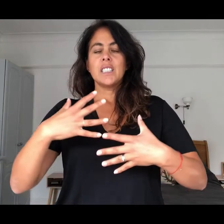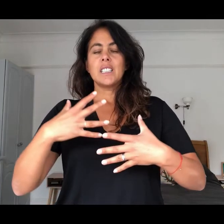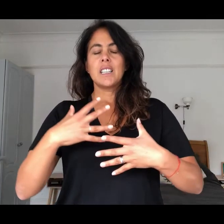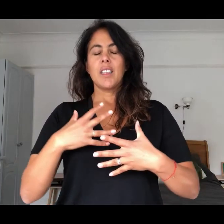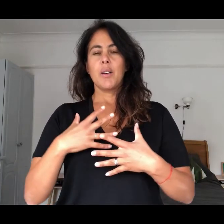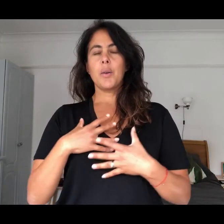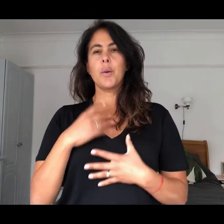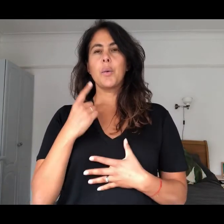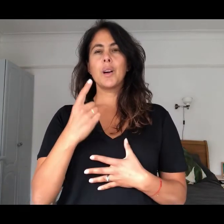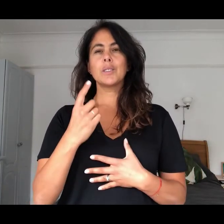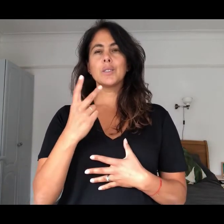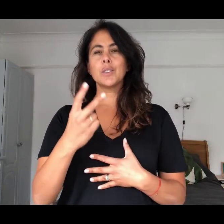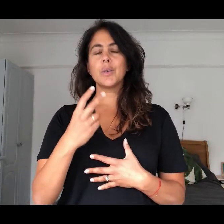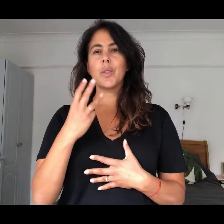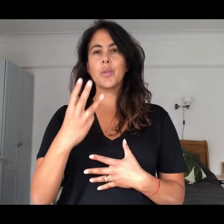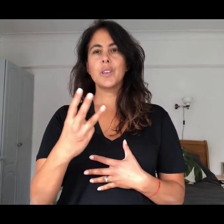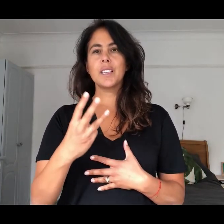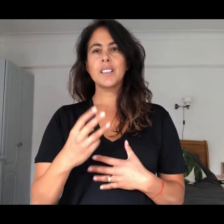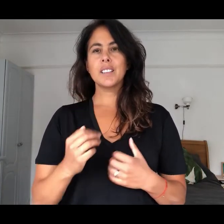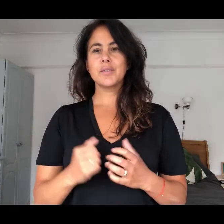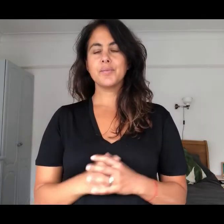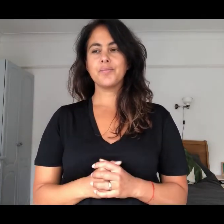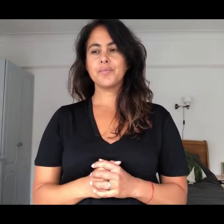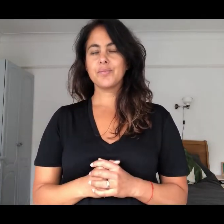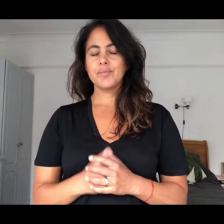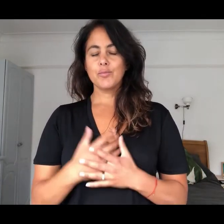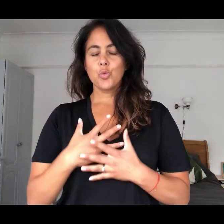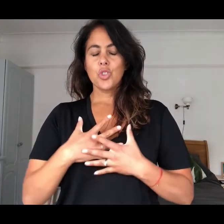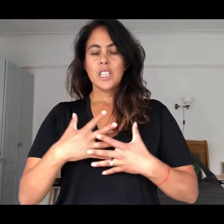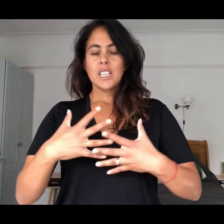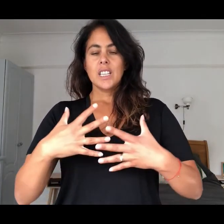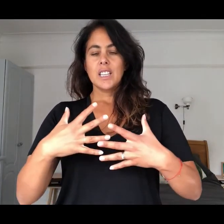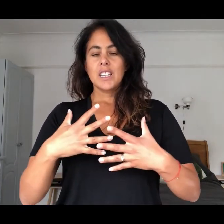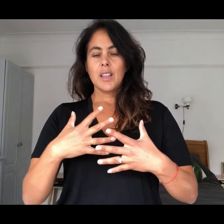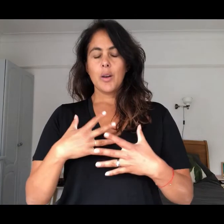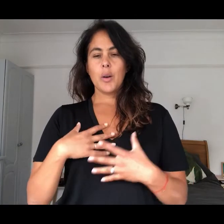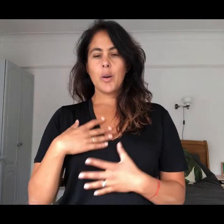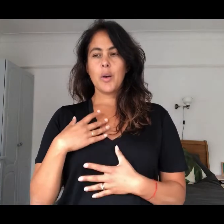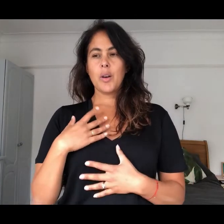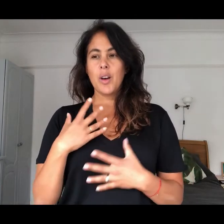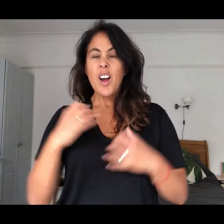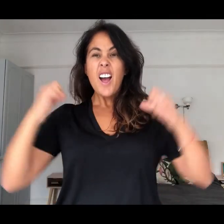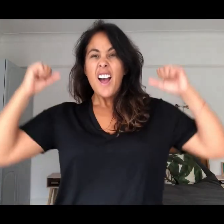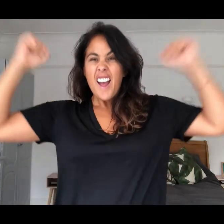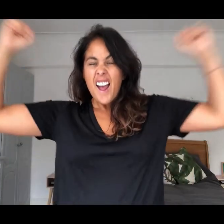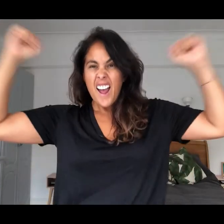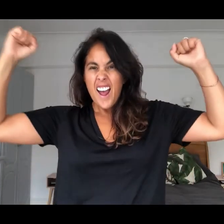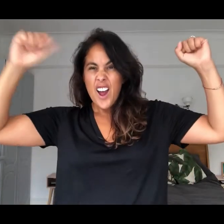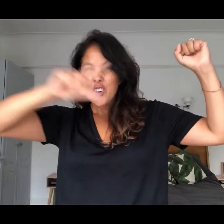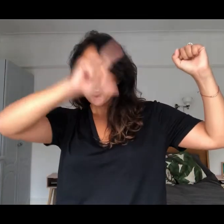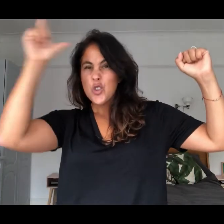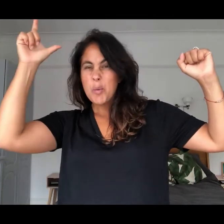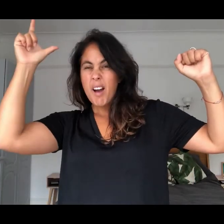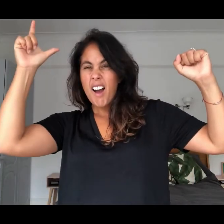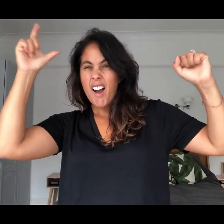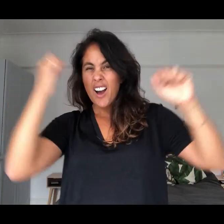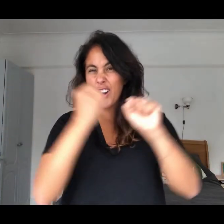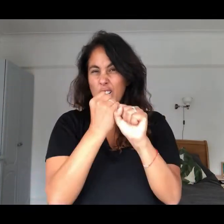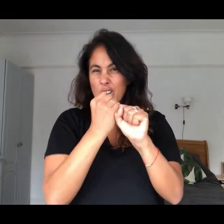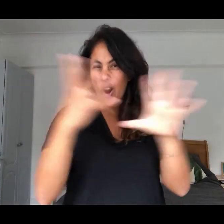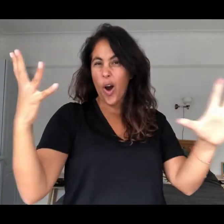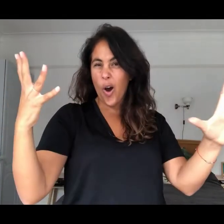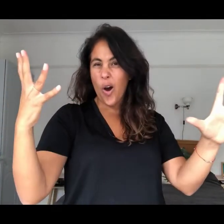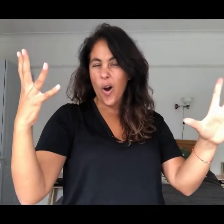3. Breathe. 1, 2, 3. Breathe. Cuba takes